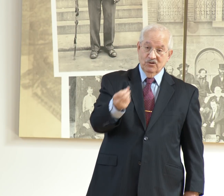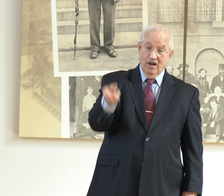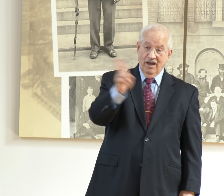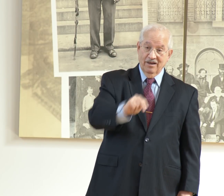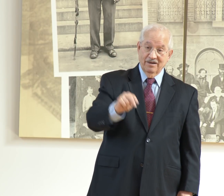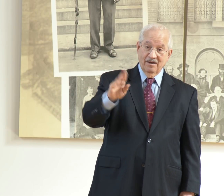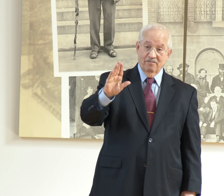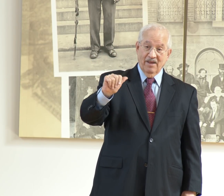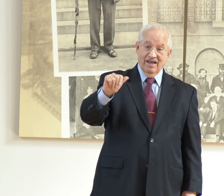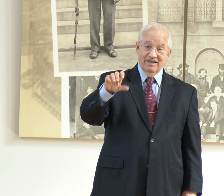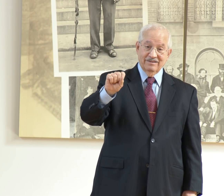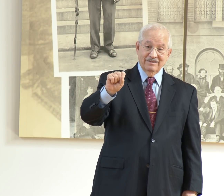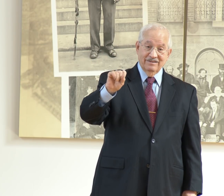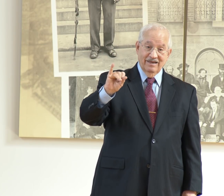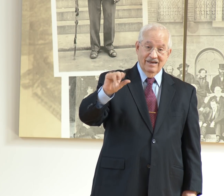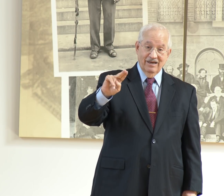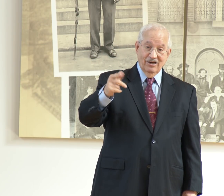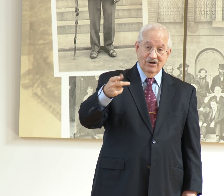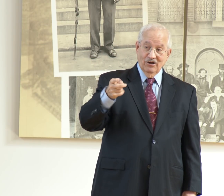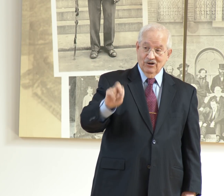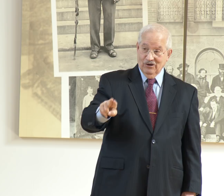To quote John Bassinger,